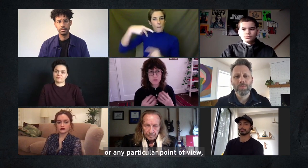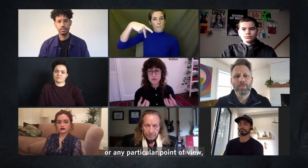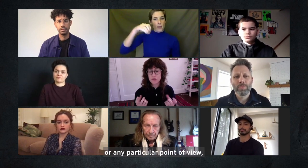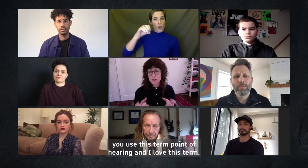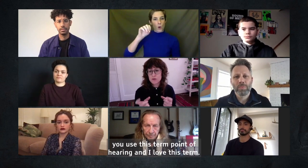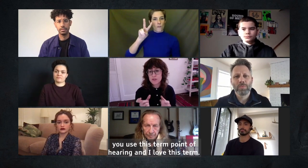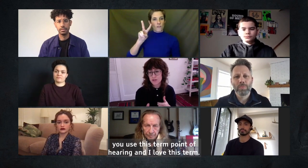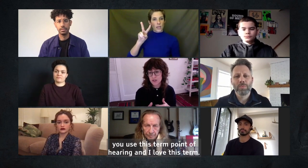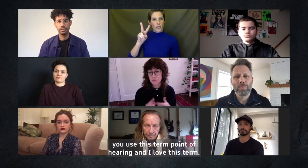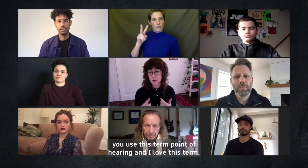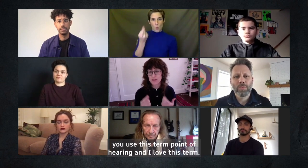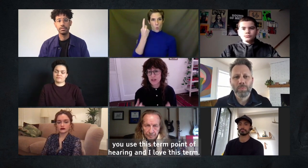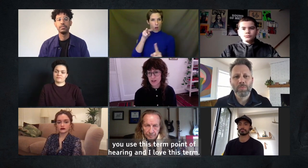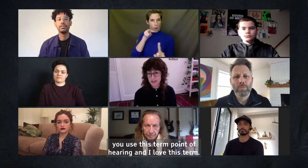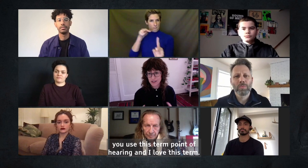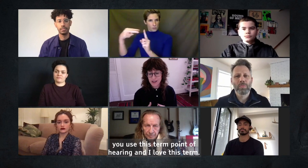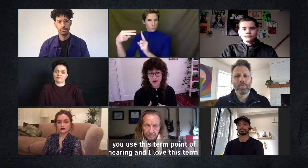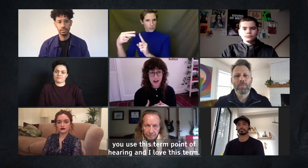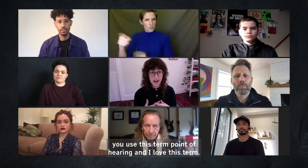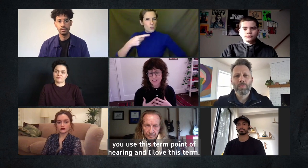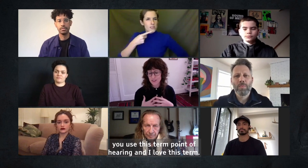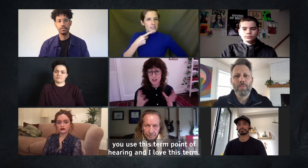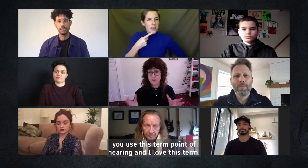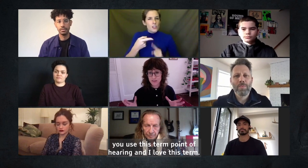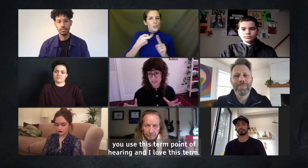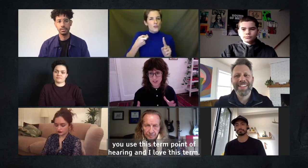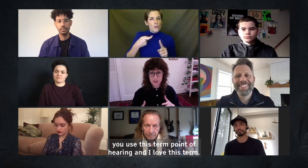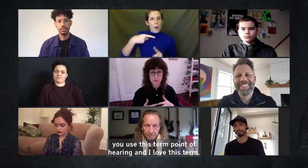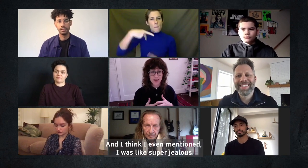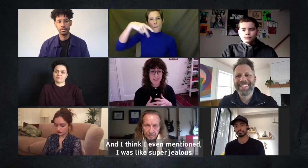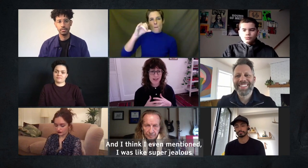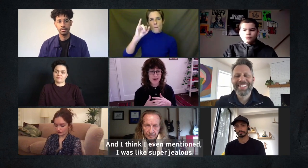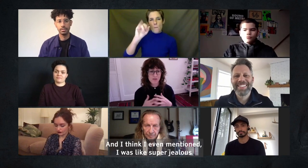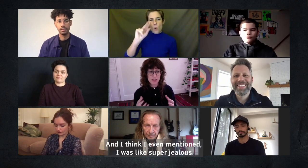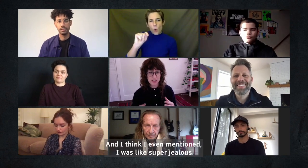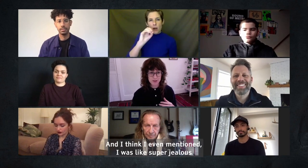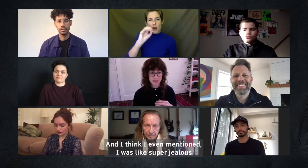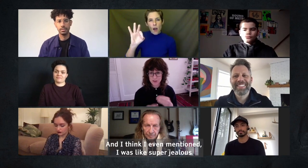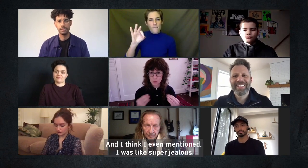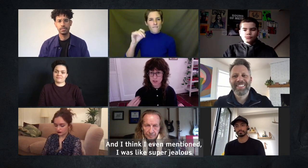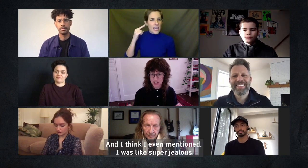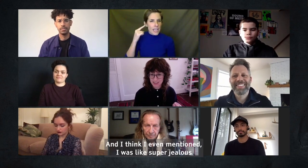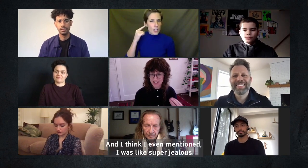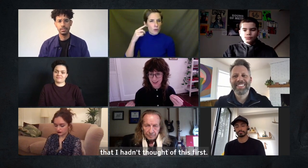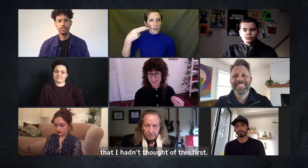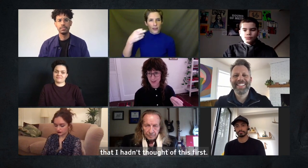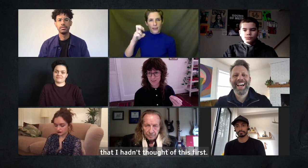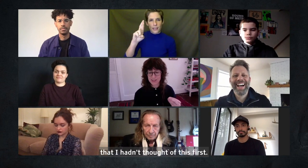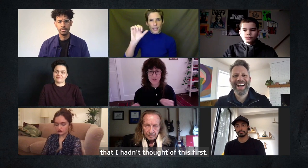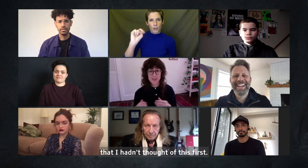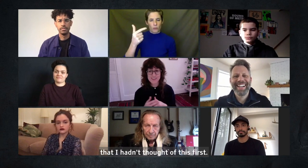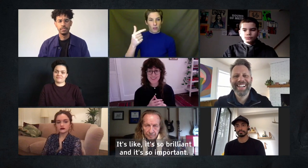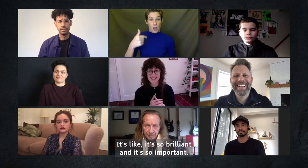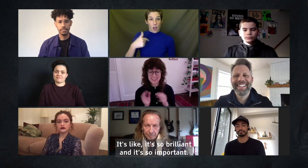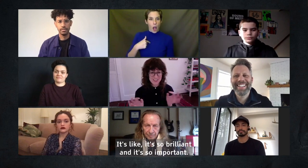view, you use this term point of hearing. And I love this term. And I think I even mentioned I was like super jealous that I hadn't thought